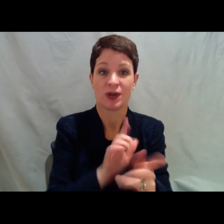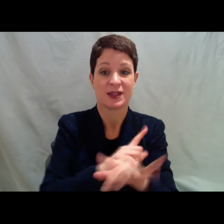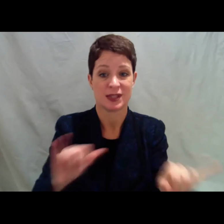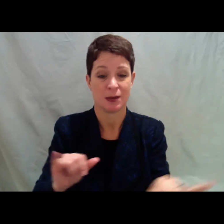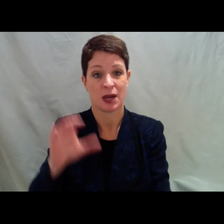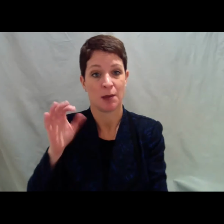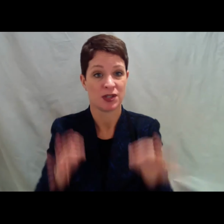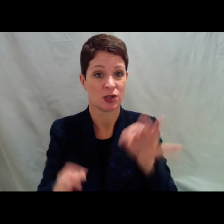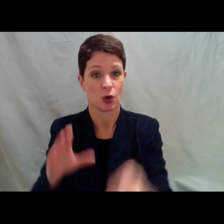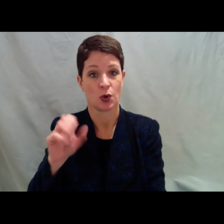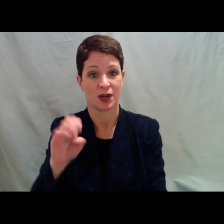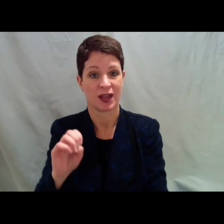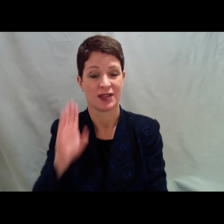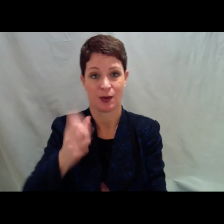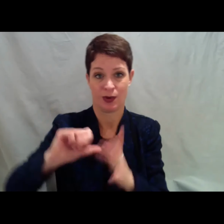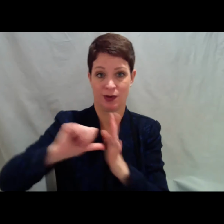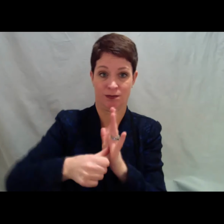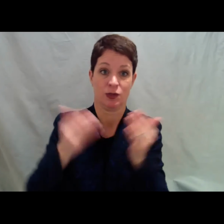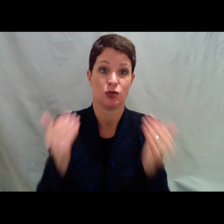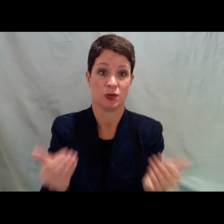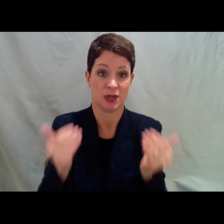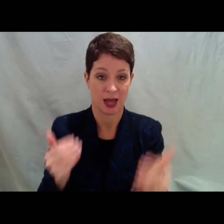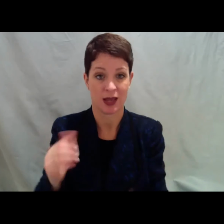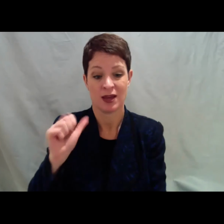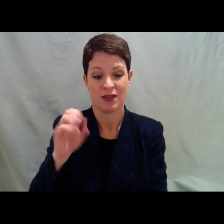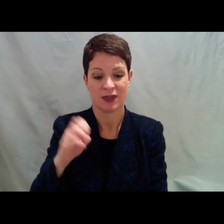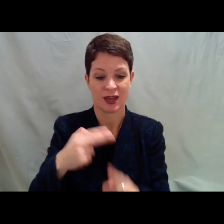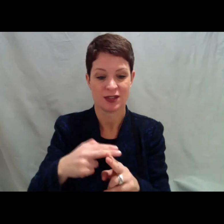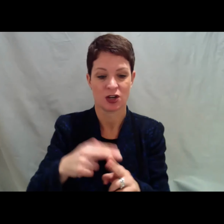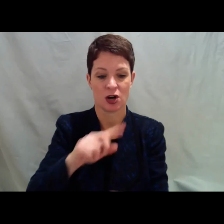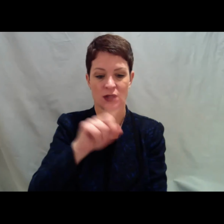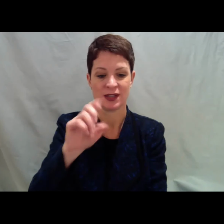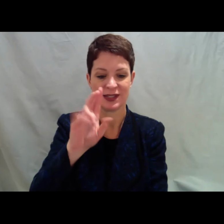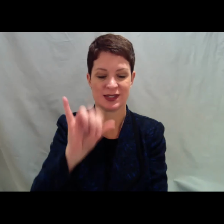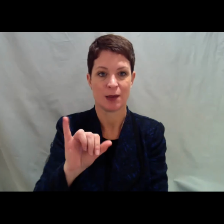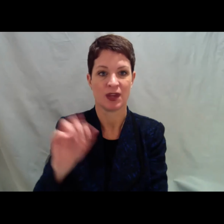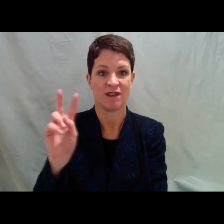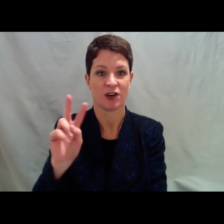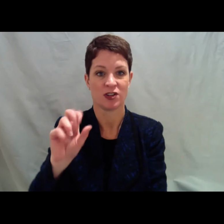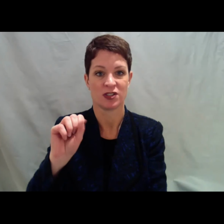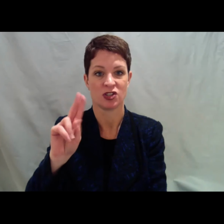court case I'm going to talk about. That case is called Zebley versus Sullivan,